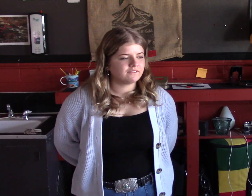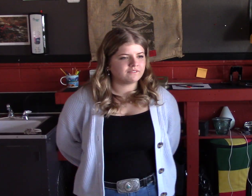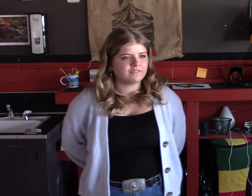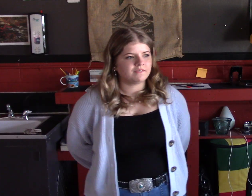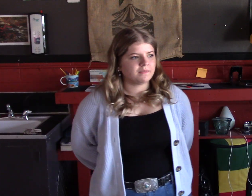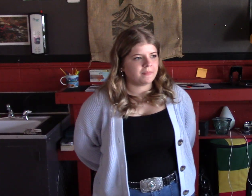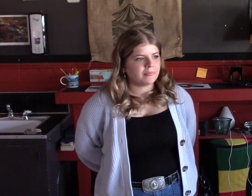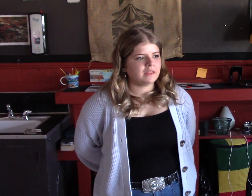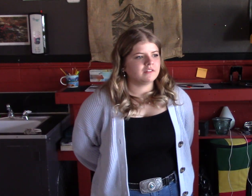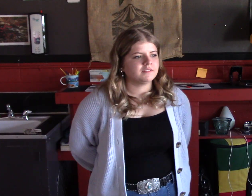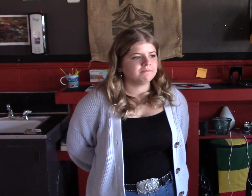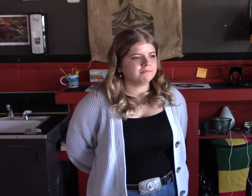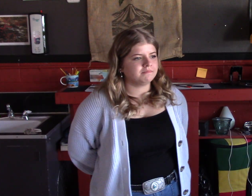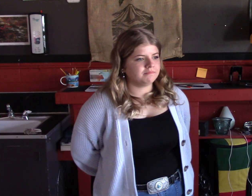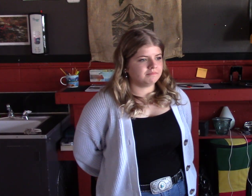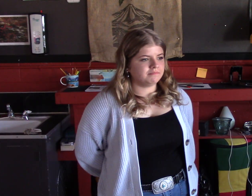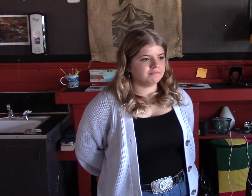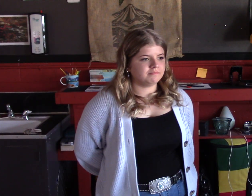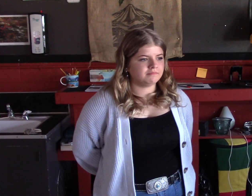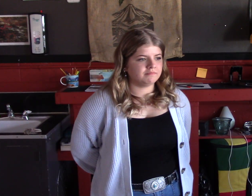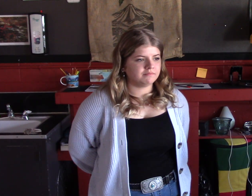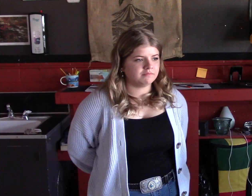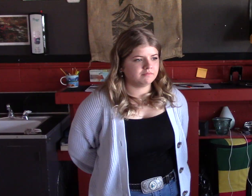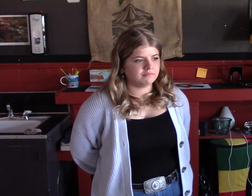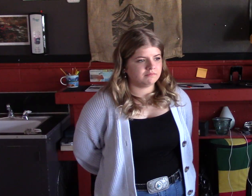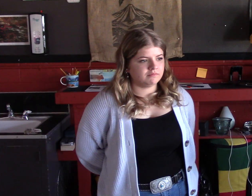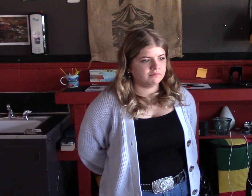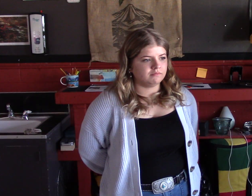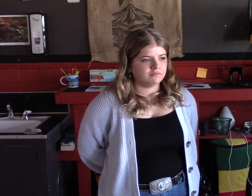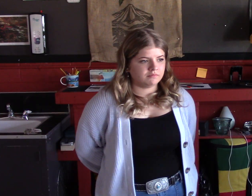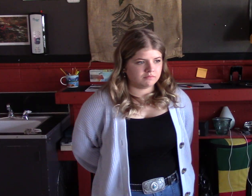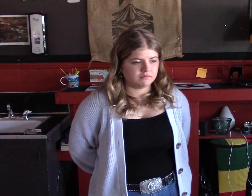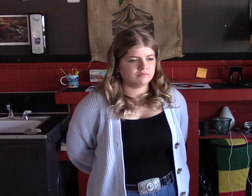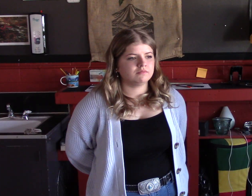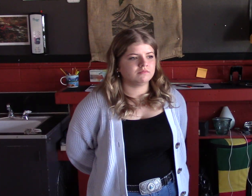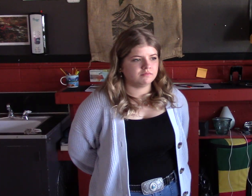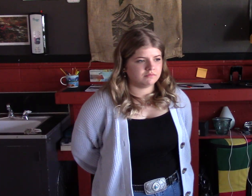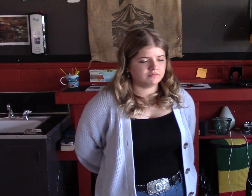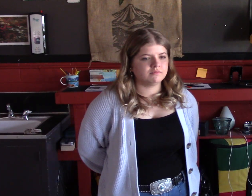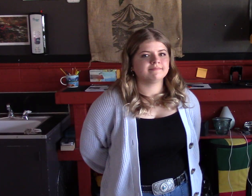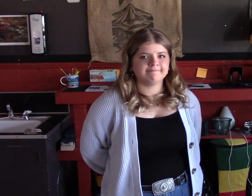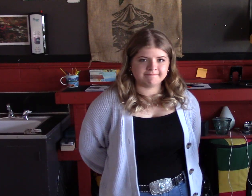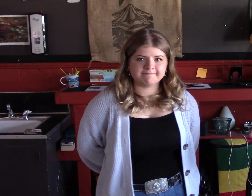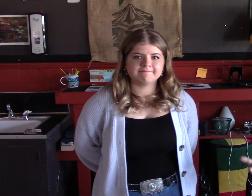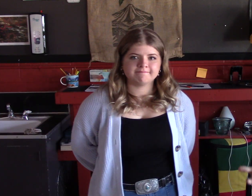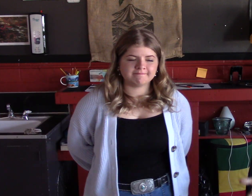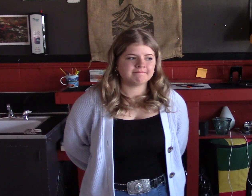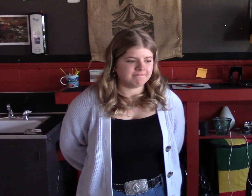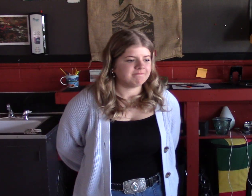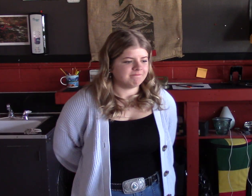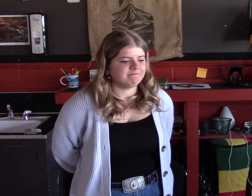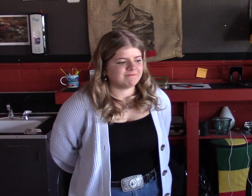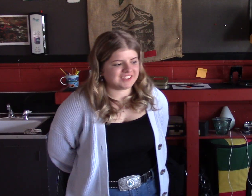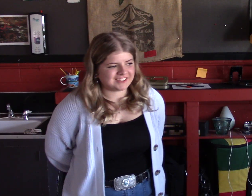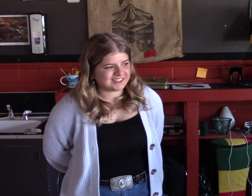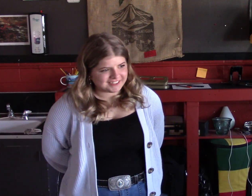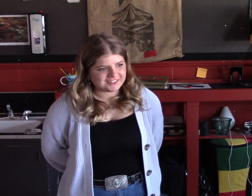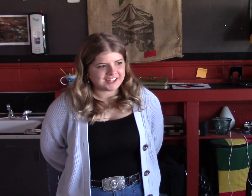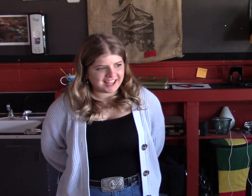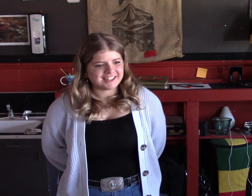like okay, I'll say like, hey, you want to go to that, you need to do that? Okay, and I just sign it, and after about 4 or 5 times, kids start